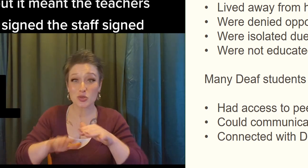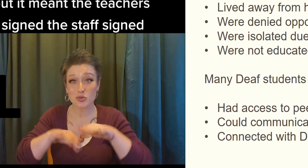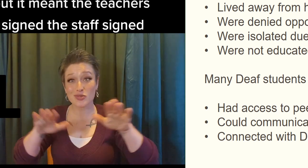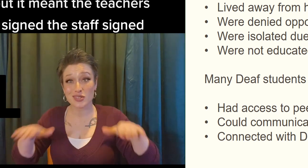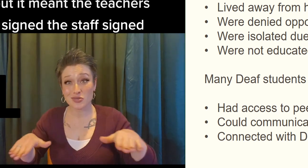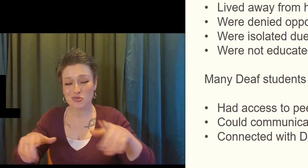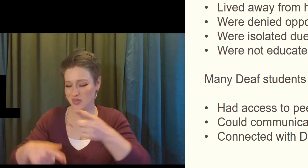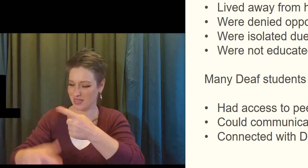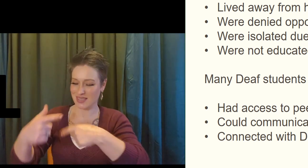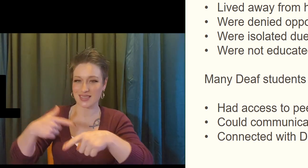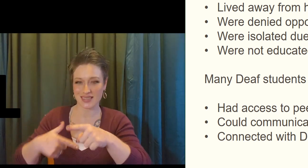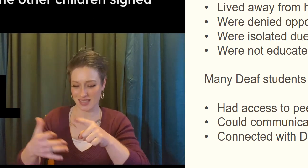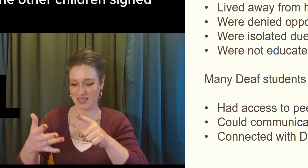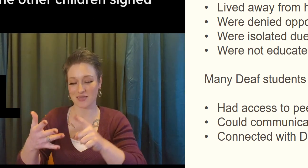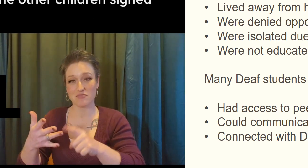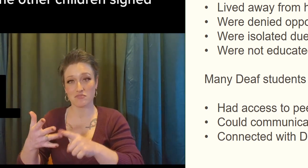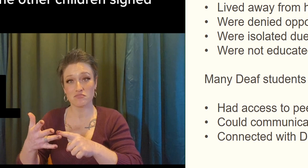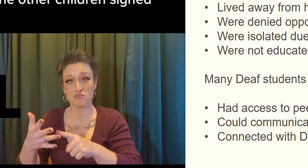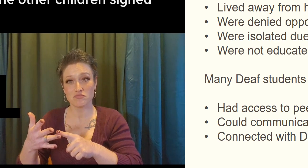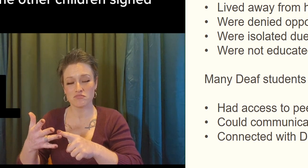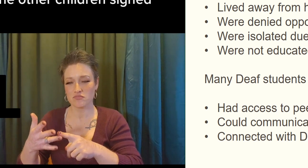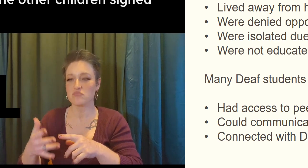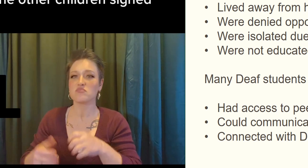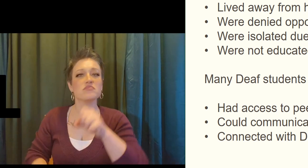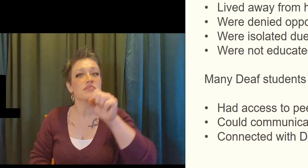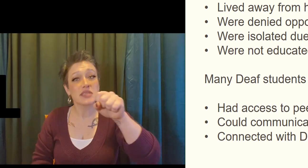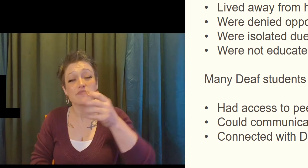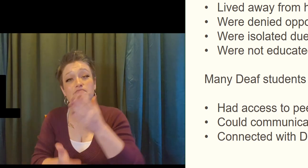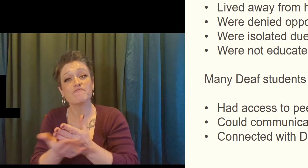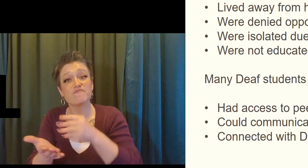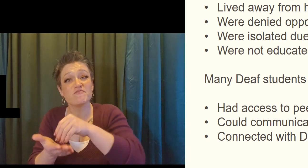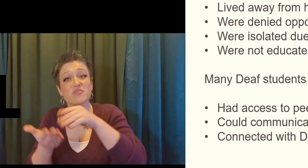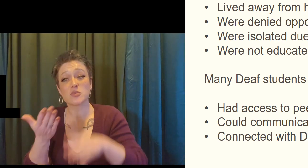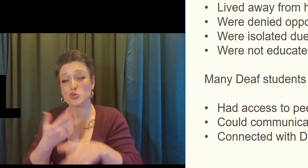signed. The other children signed.